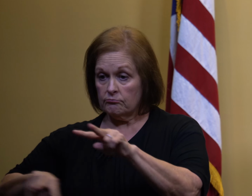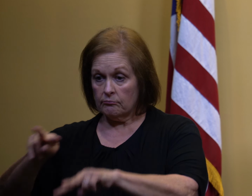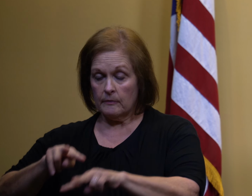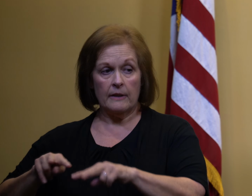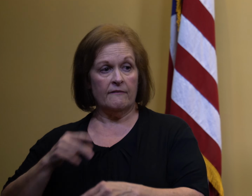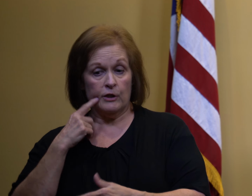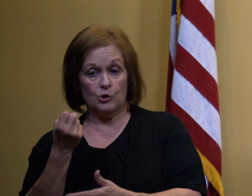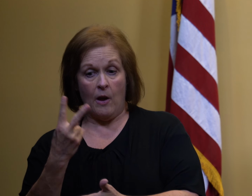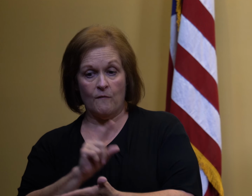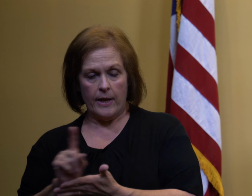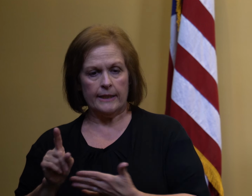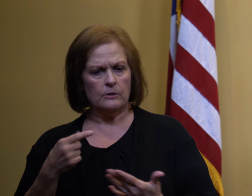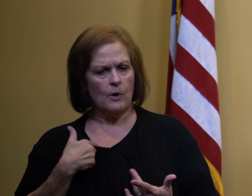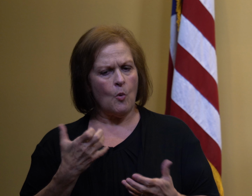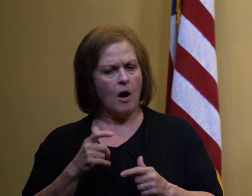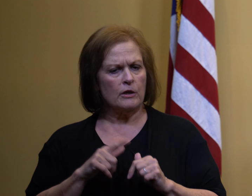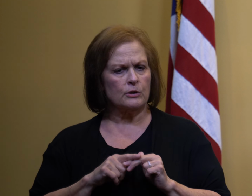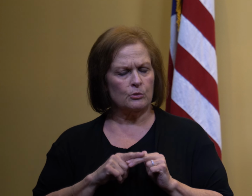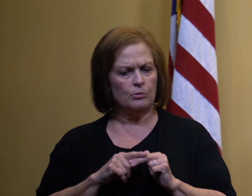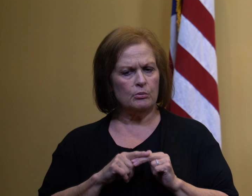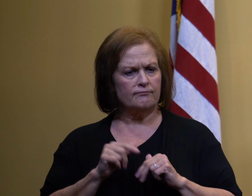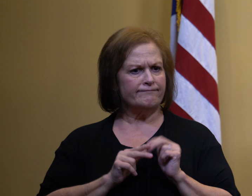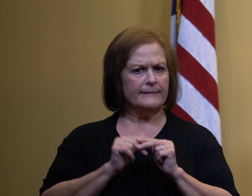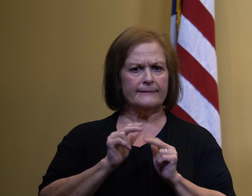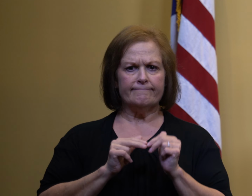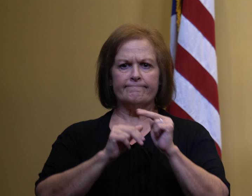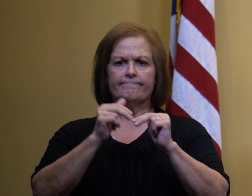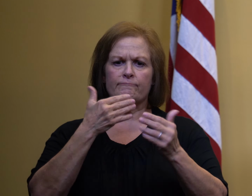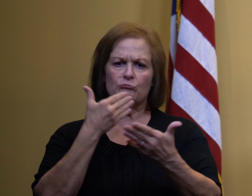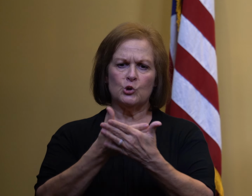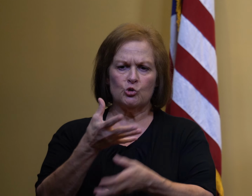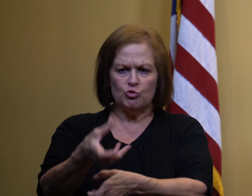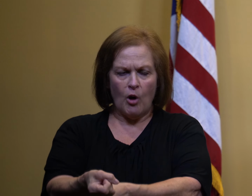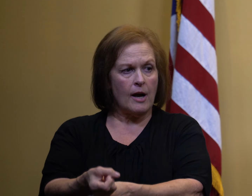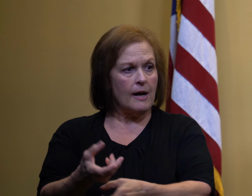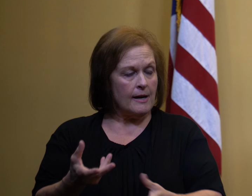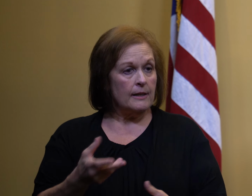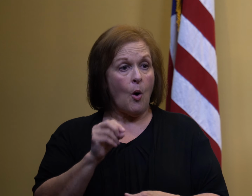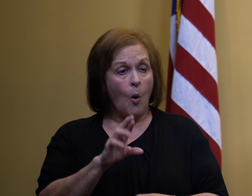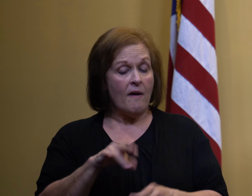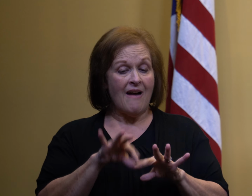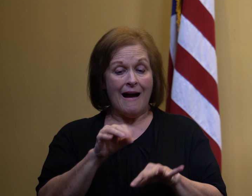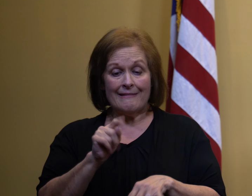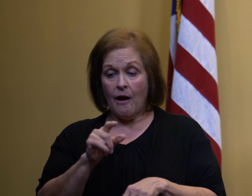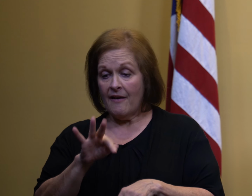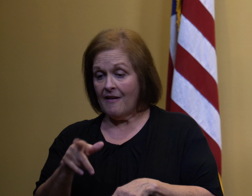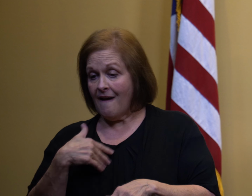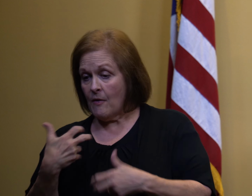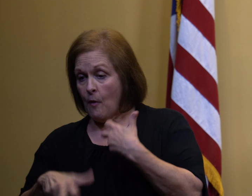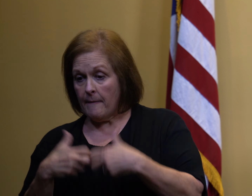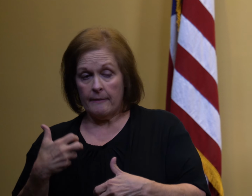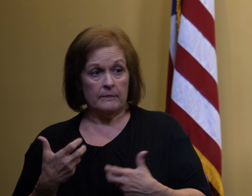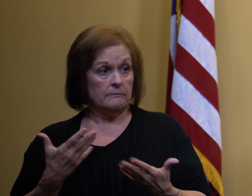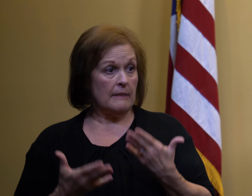trust, get into that home, and also triage any other issues or matters that may be happening in the home. whether it's